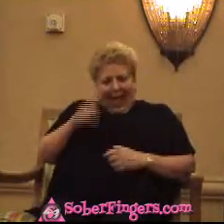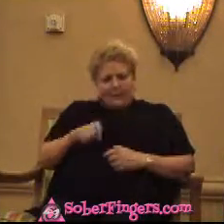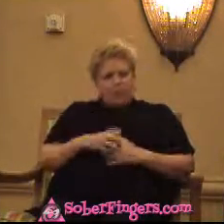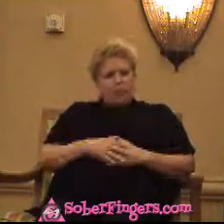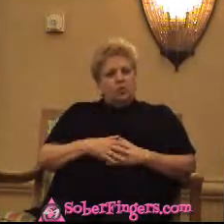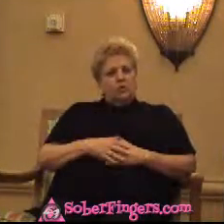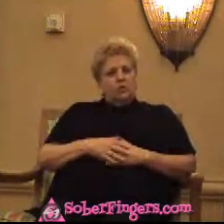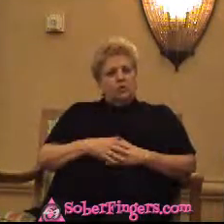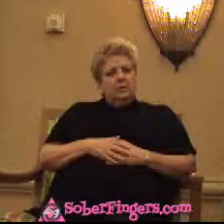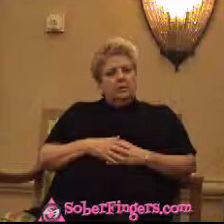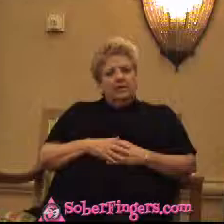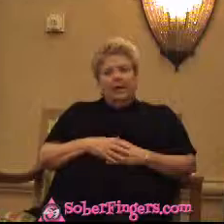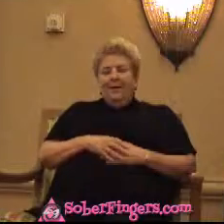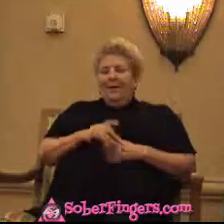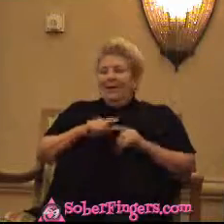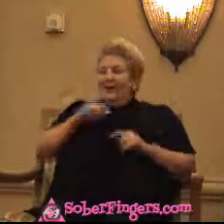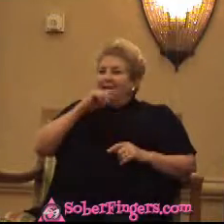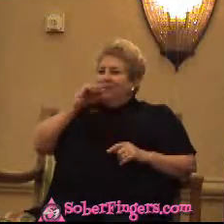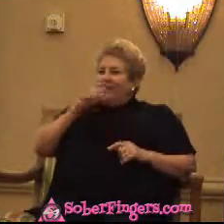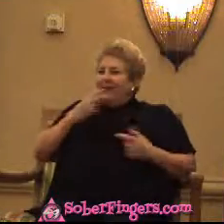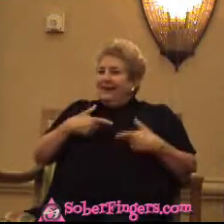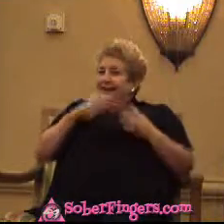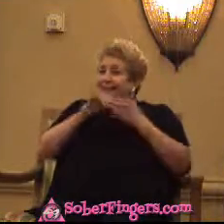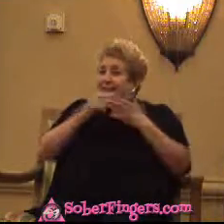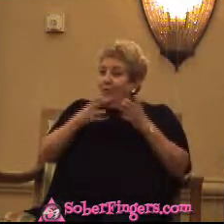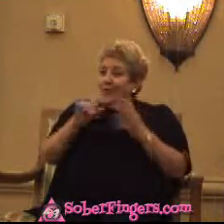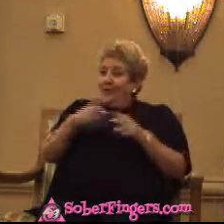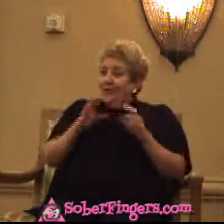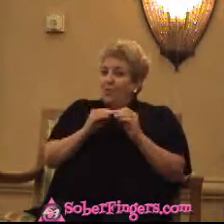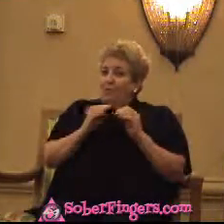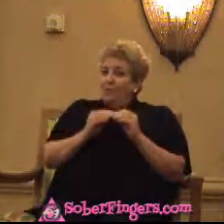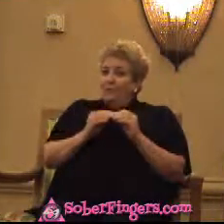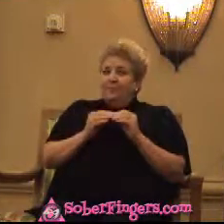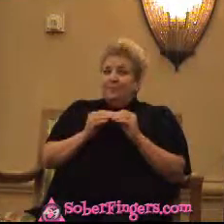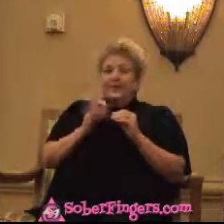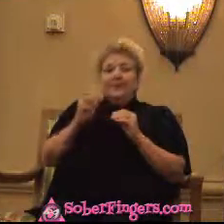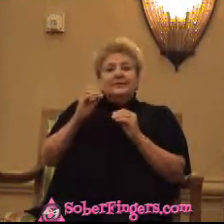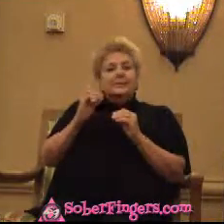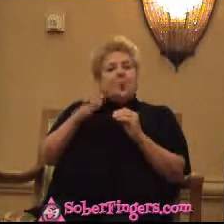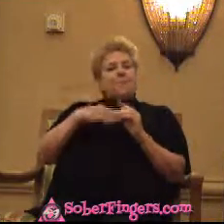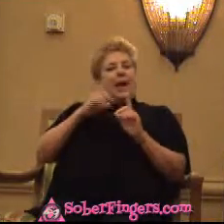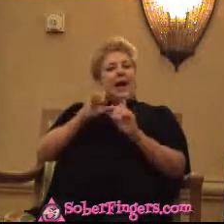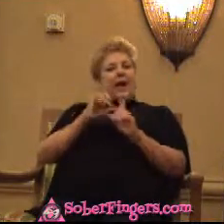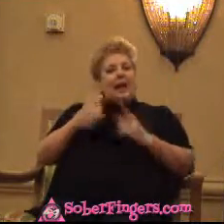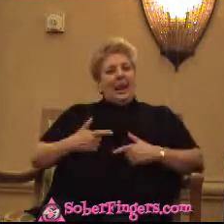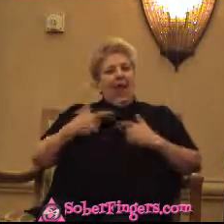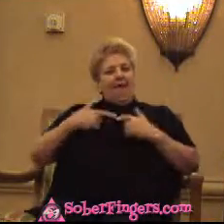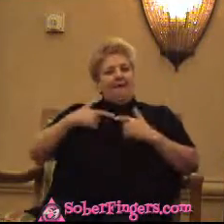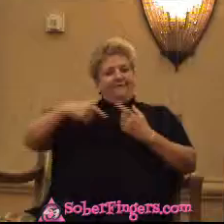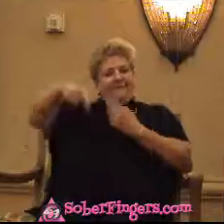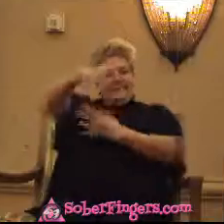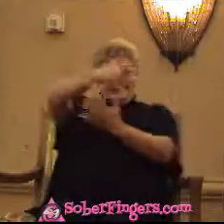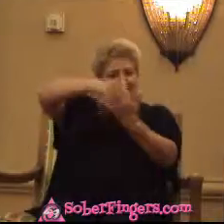things. I don't need to live that way anymore. So the circumstances of my life have changed, and as a result of that, my life has